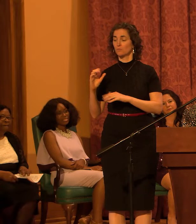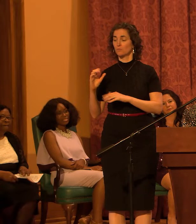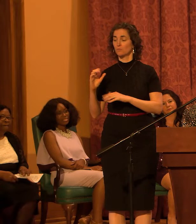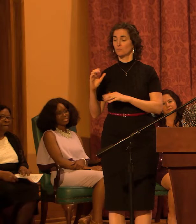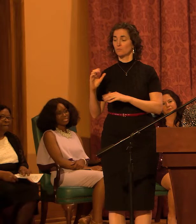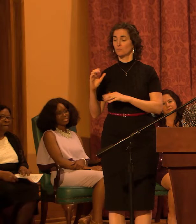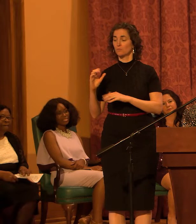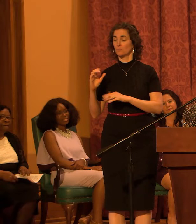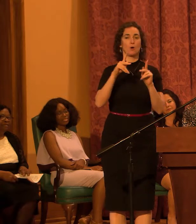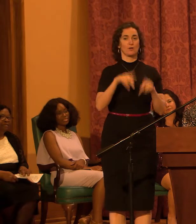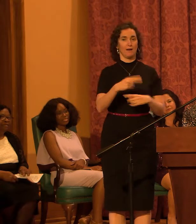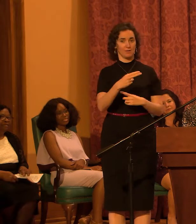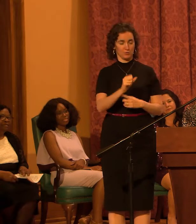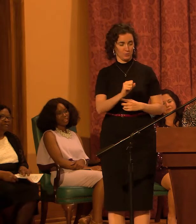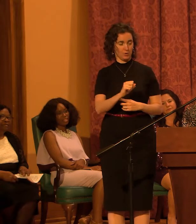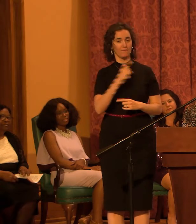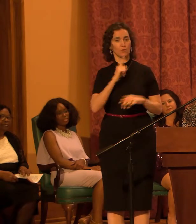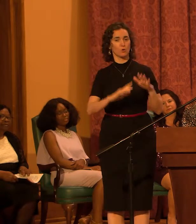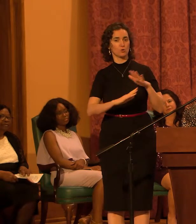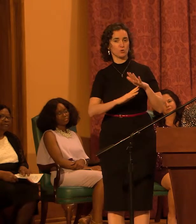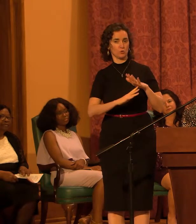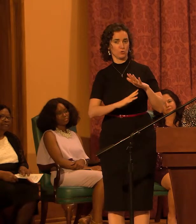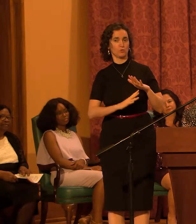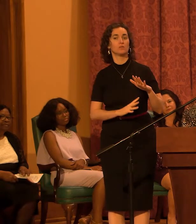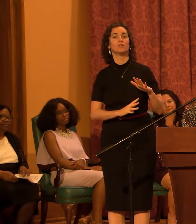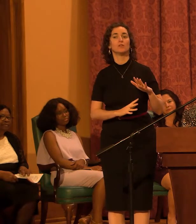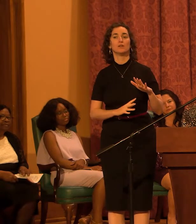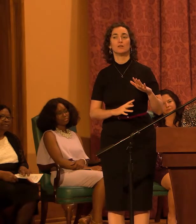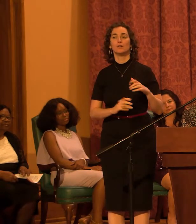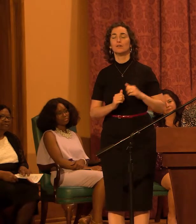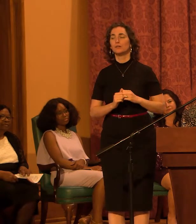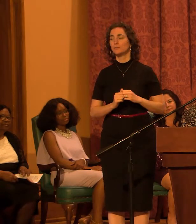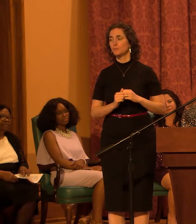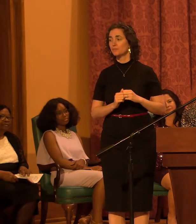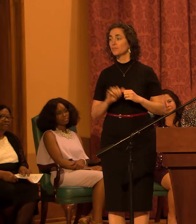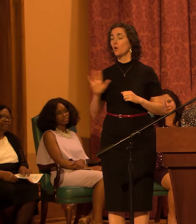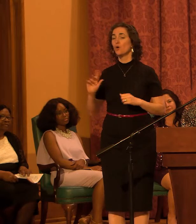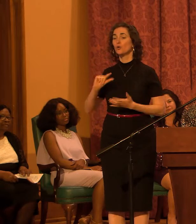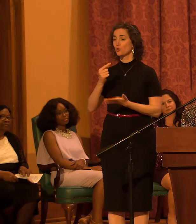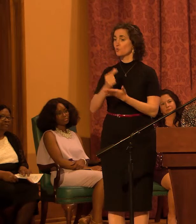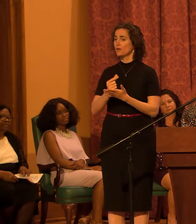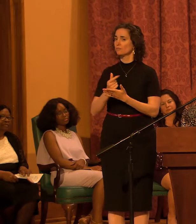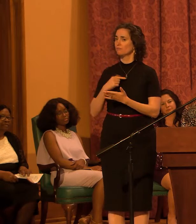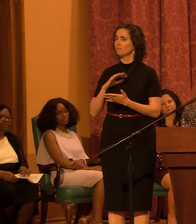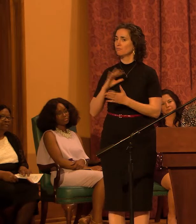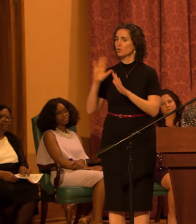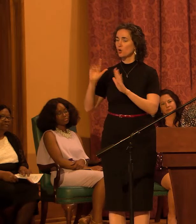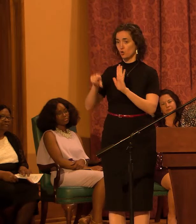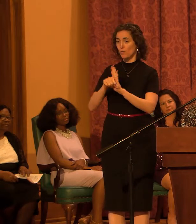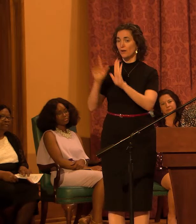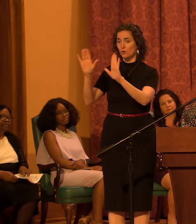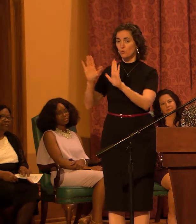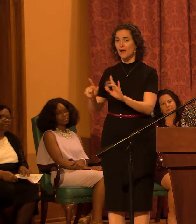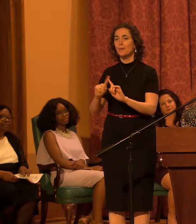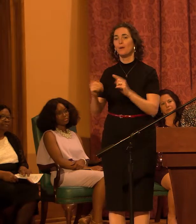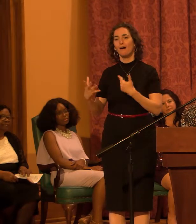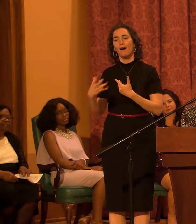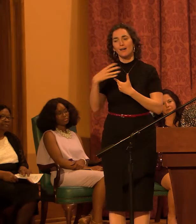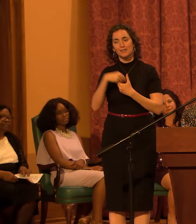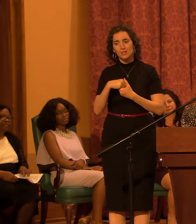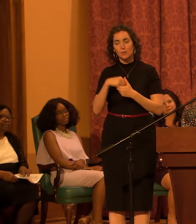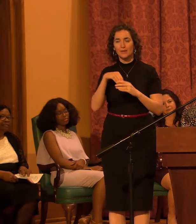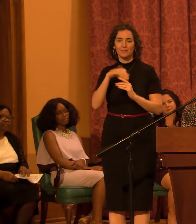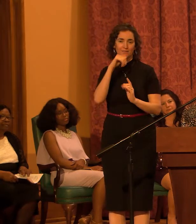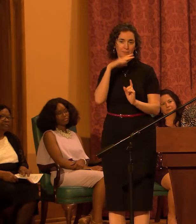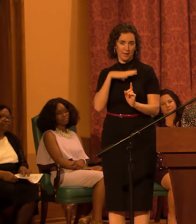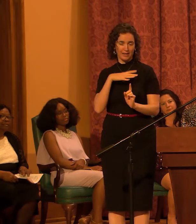of in-person high school, her junior year, which didn't go so hot. Her grades were great, but autism in